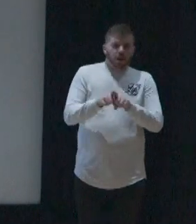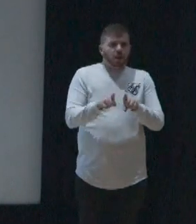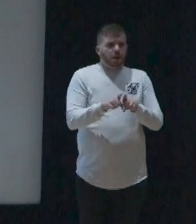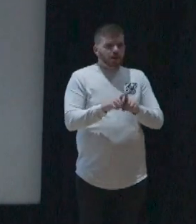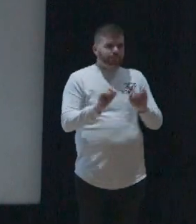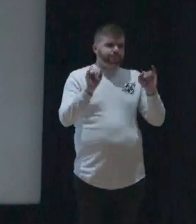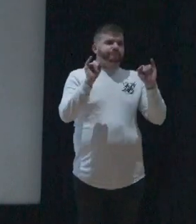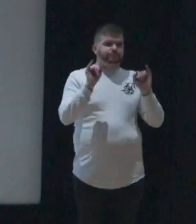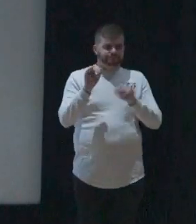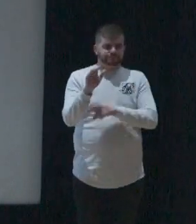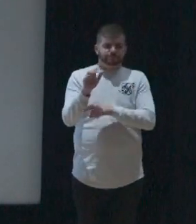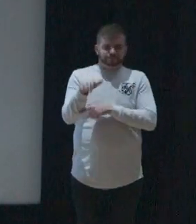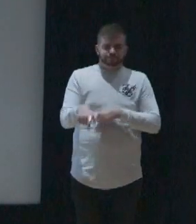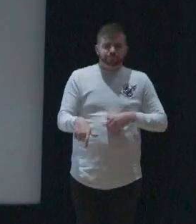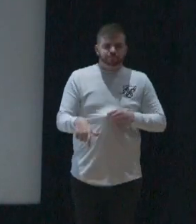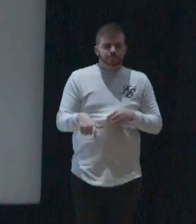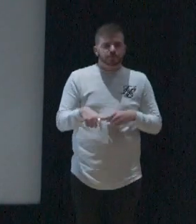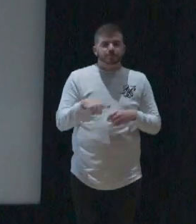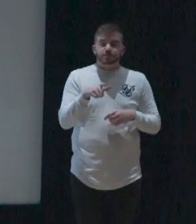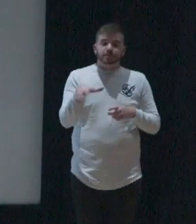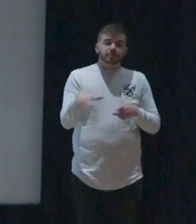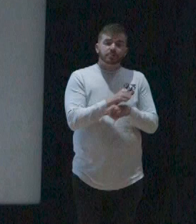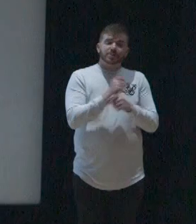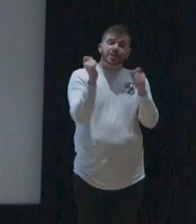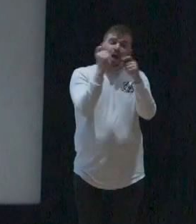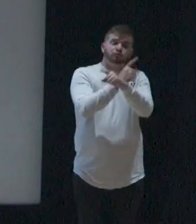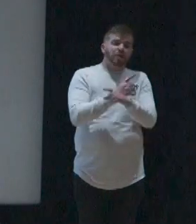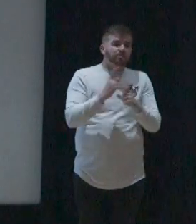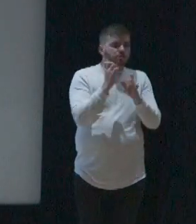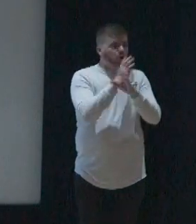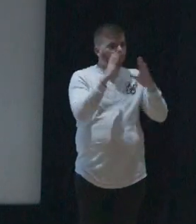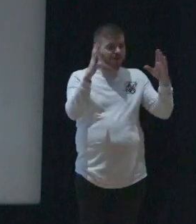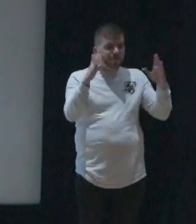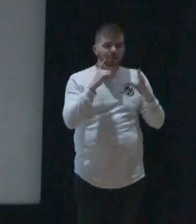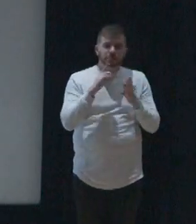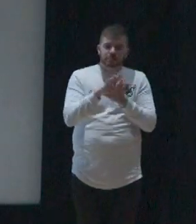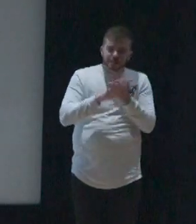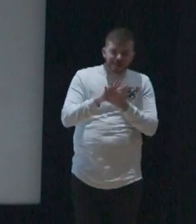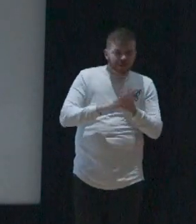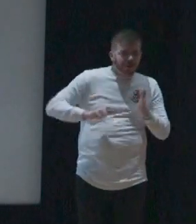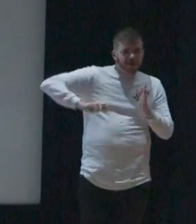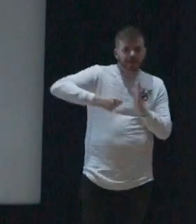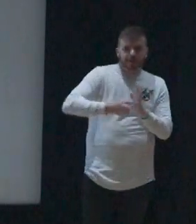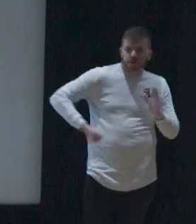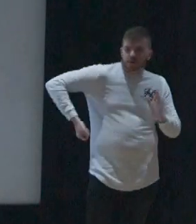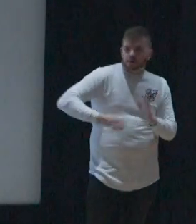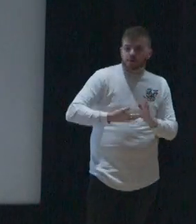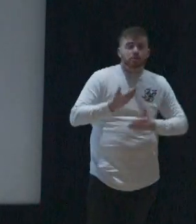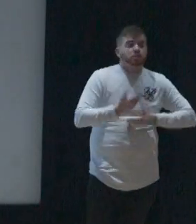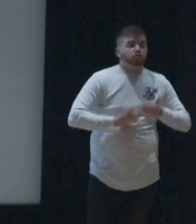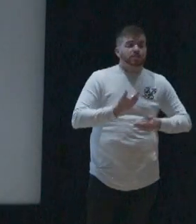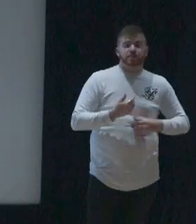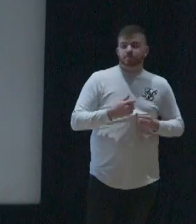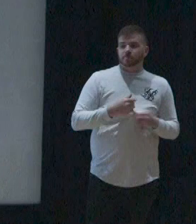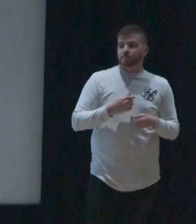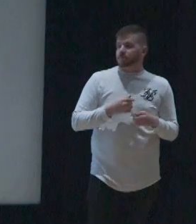stereotype. So we've taken the abstract concept of the lock and the key and given it meaning through the story. But it goes a little bit further than